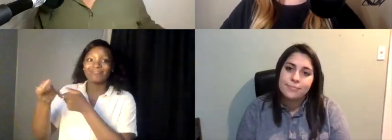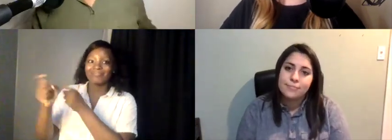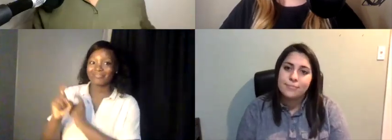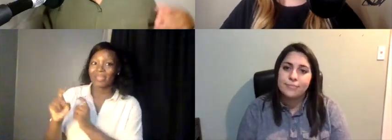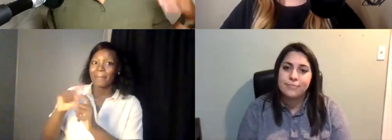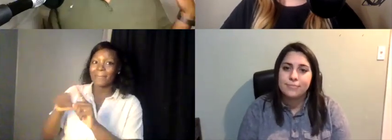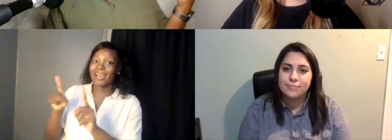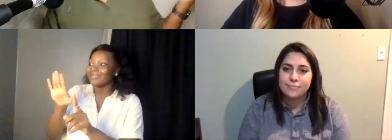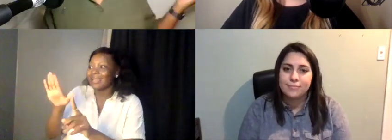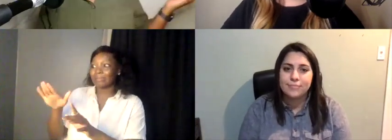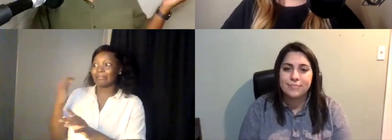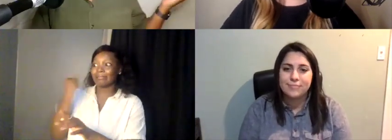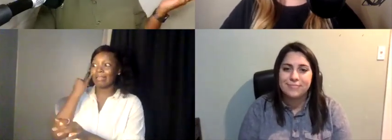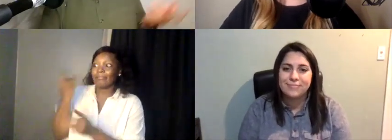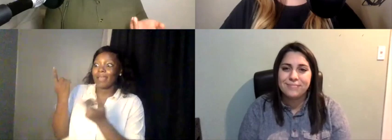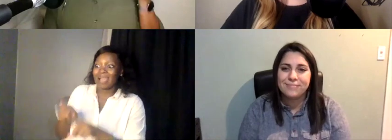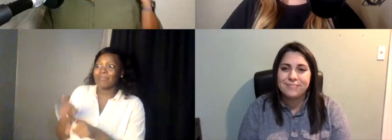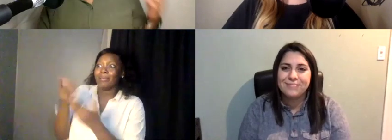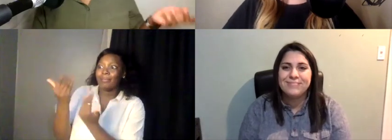not.